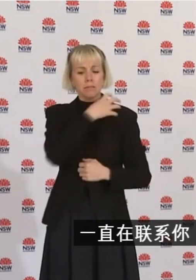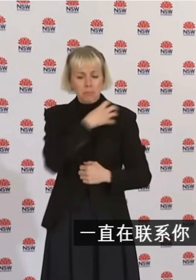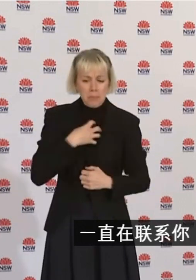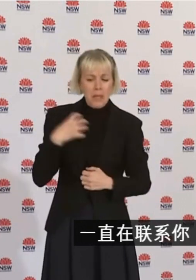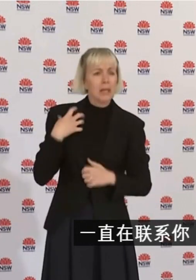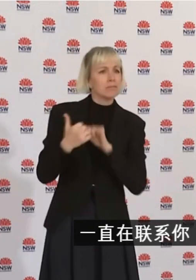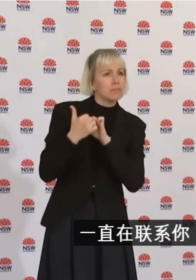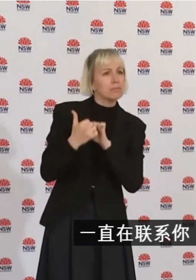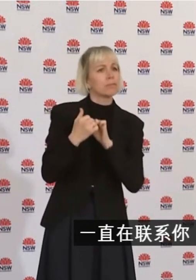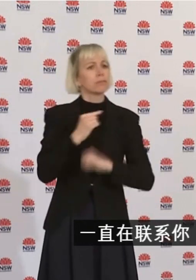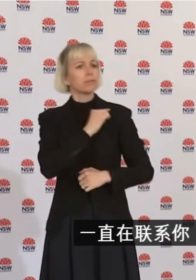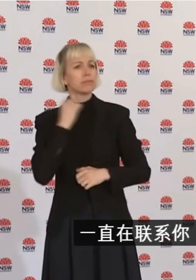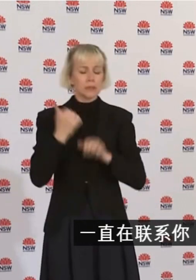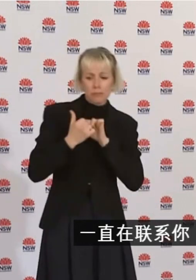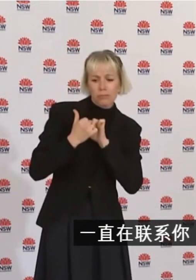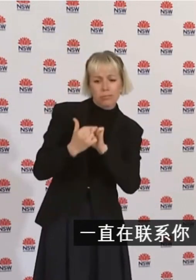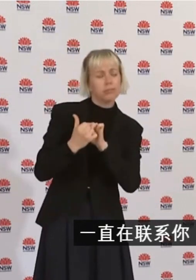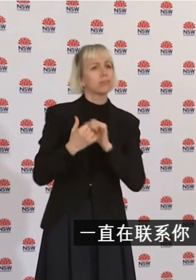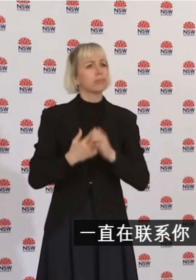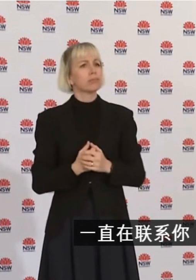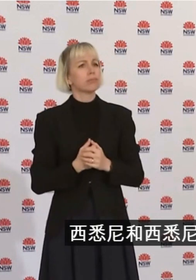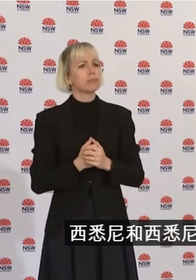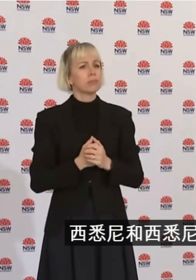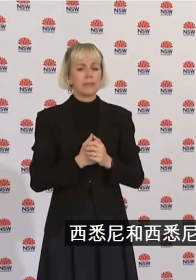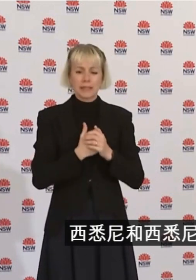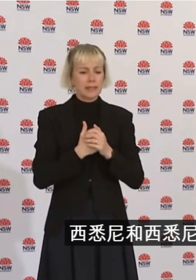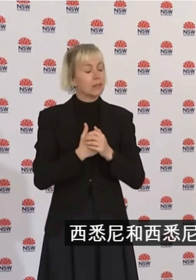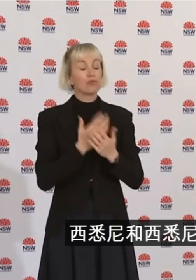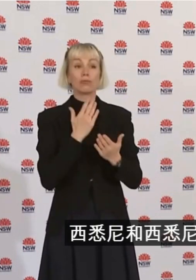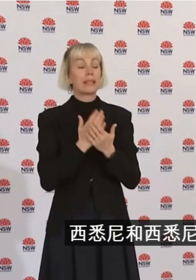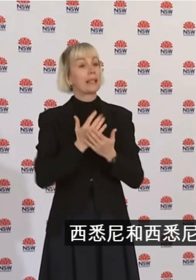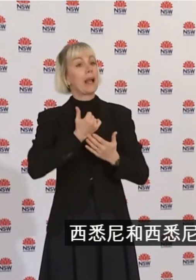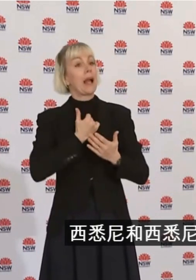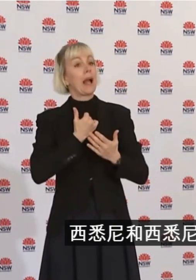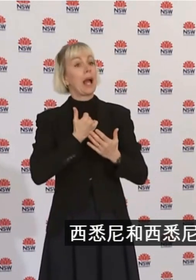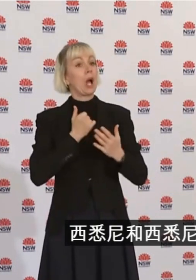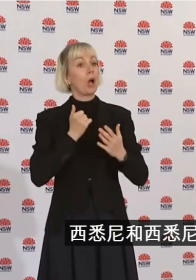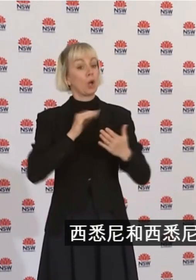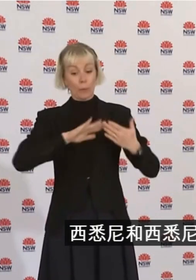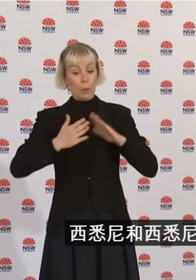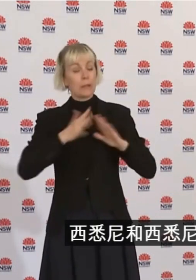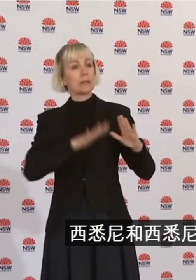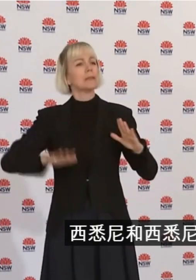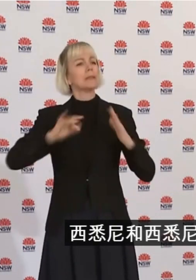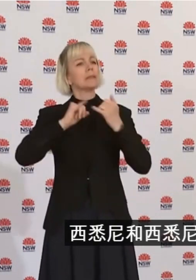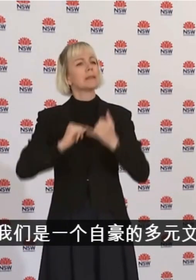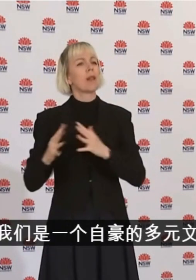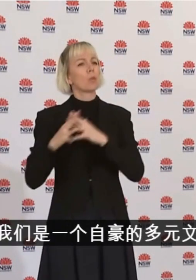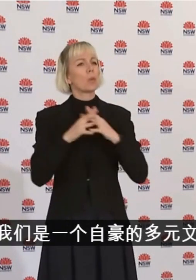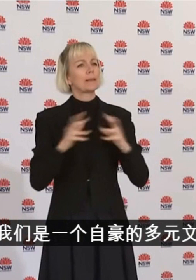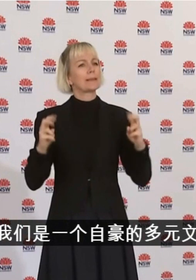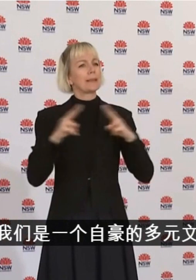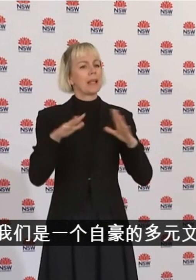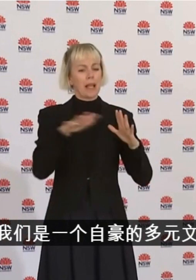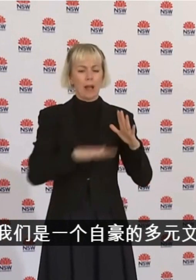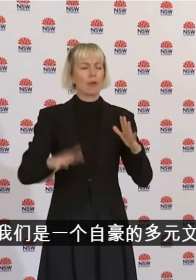been to reach out. You know, we're a very multicultural society in southwest and western Sydney, and we have It's one